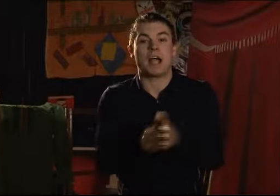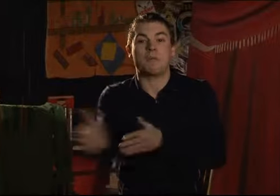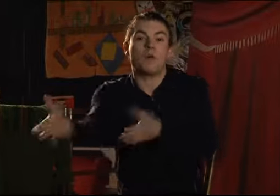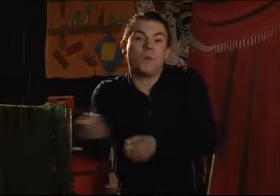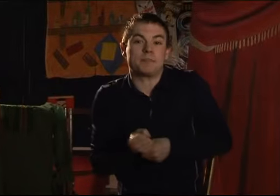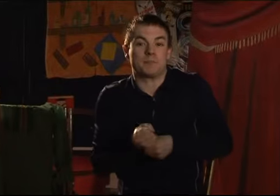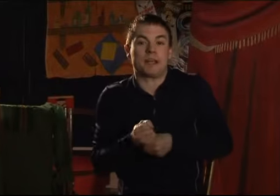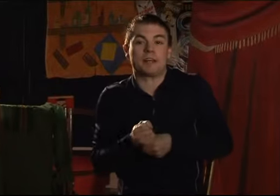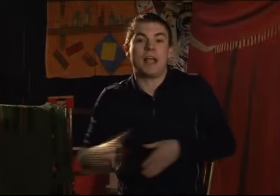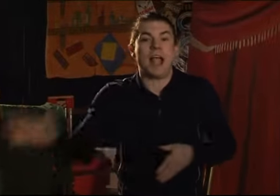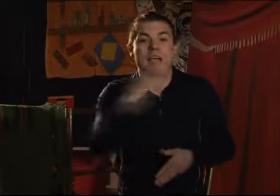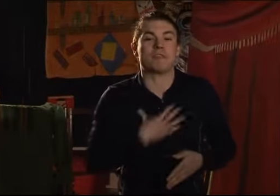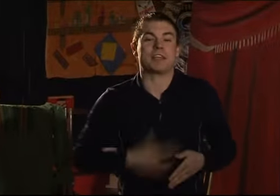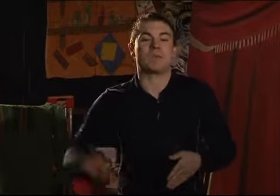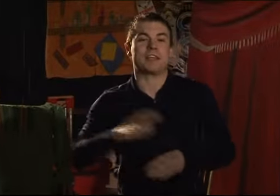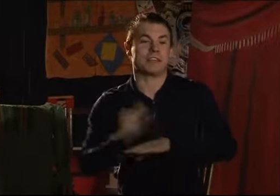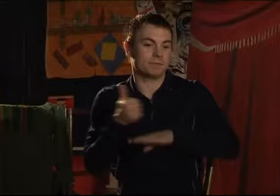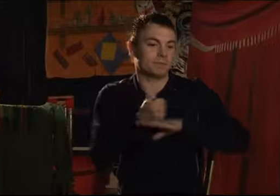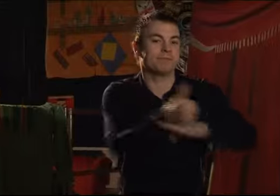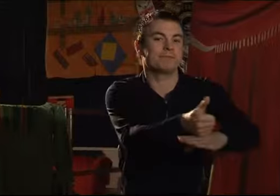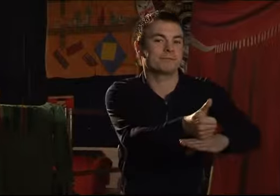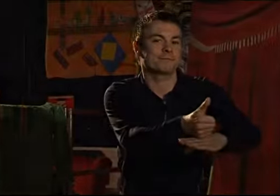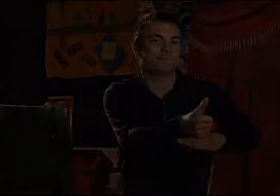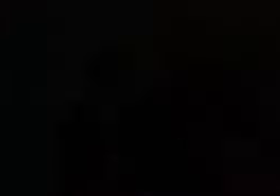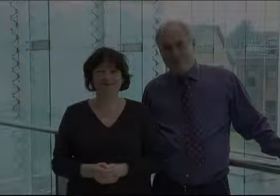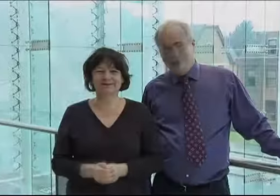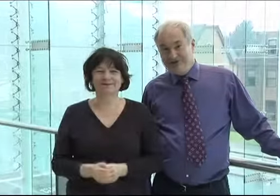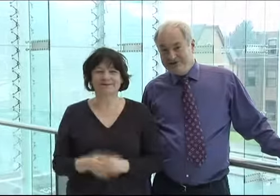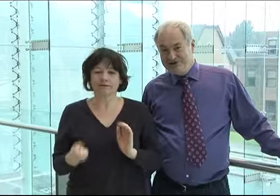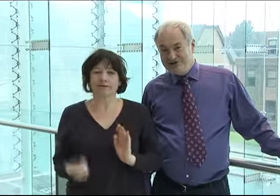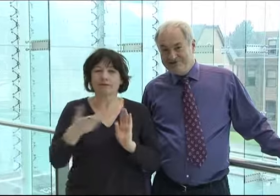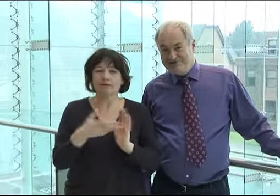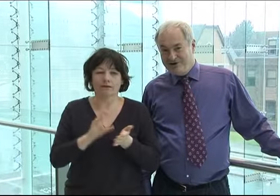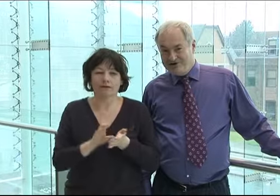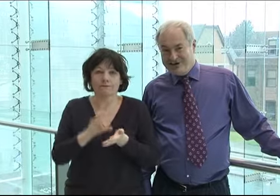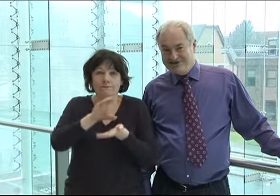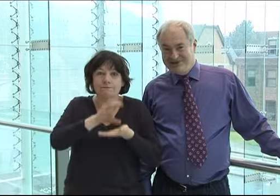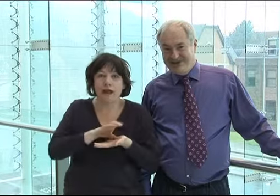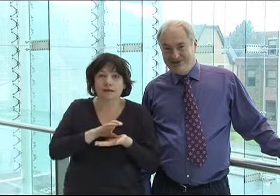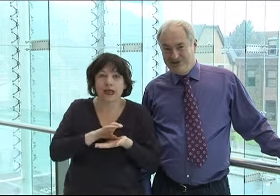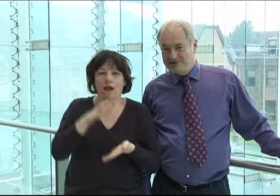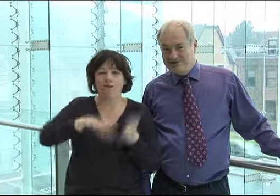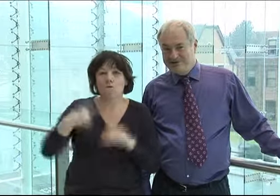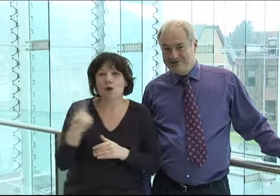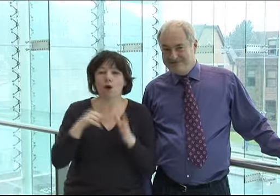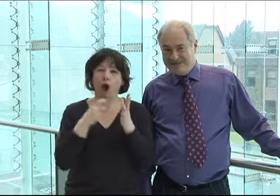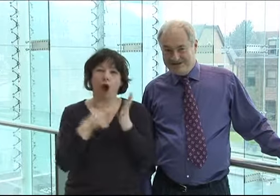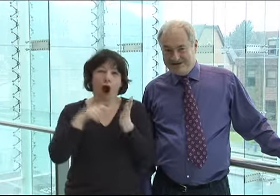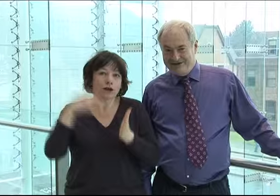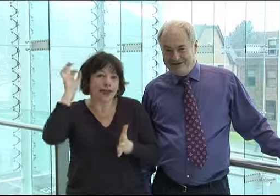we always bring everything we need. With the addition of Arts Council and local authority funding,